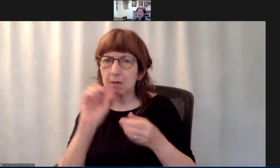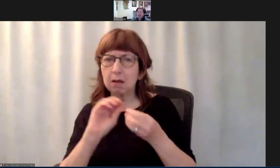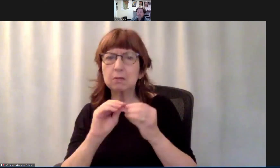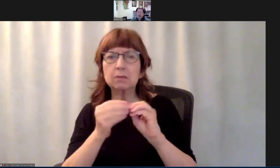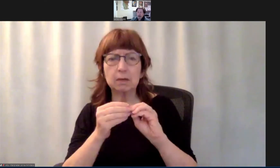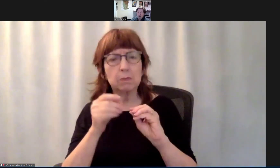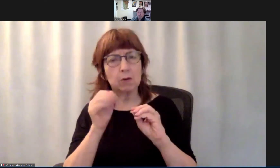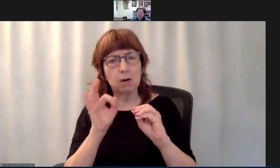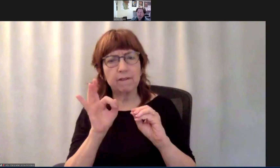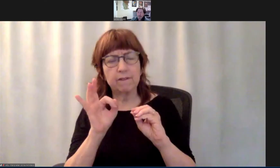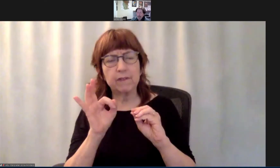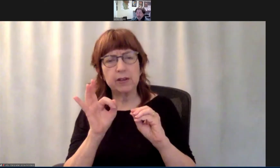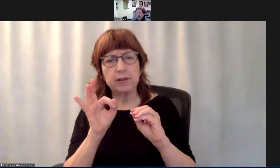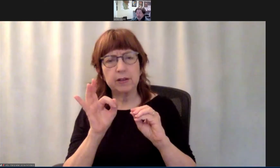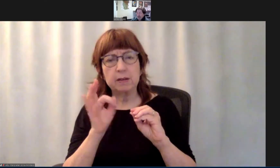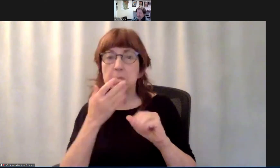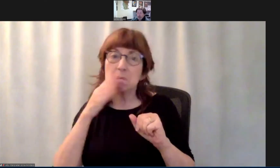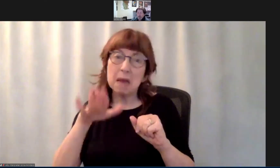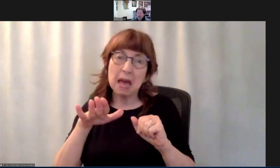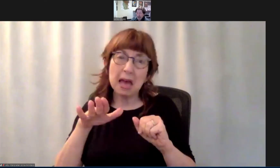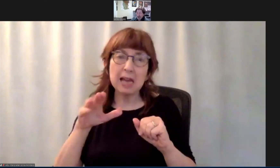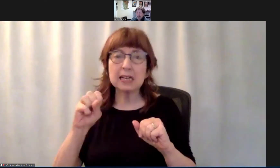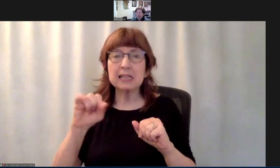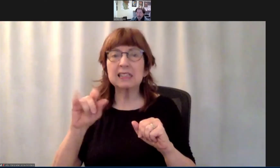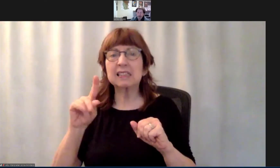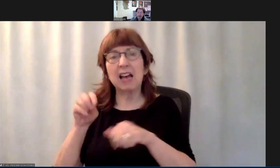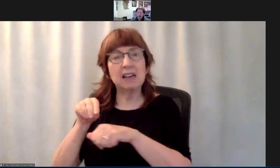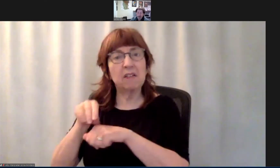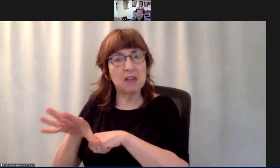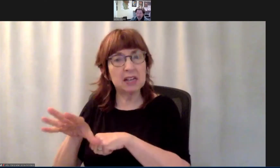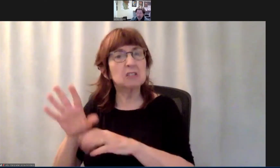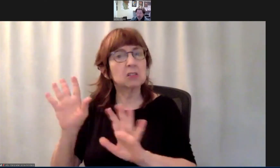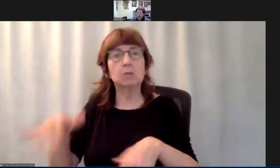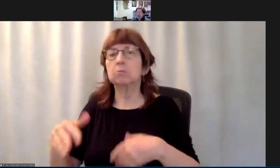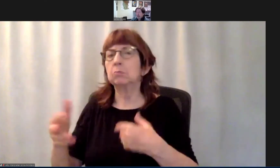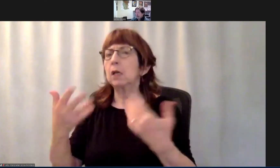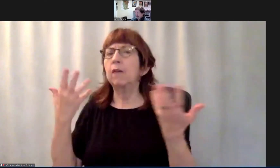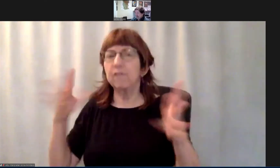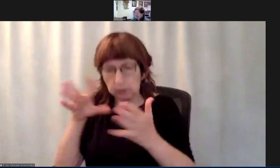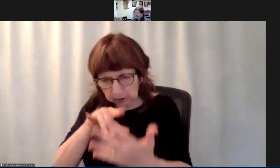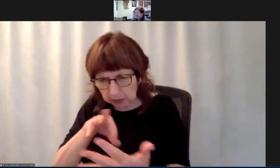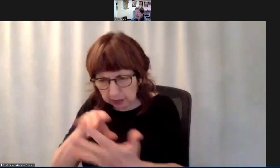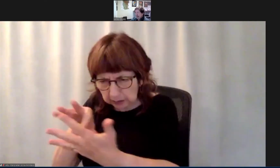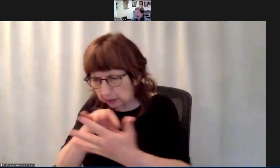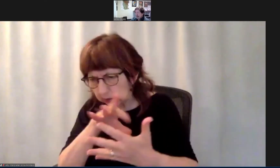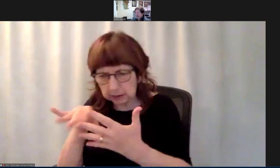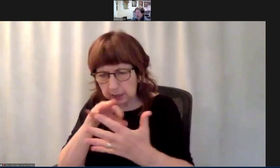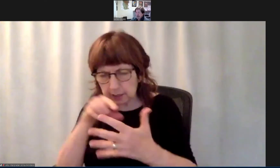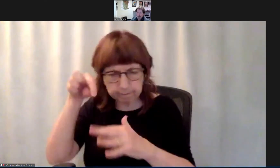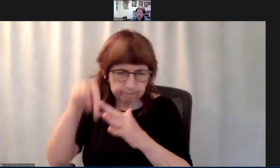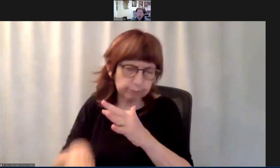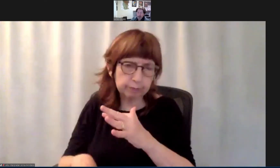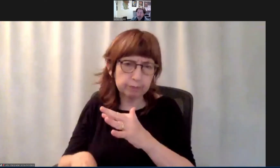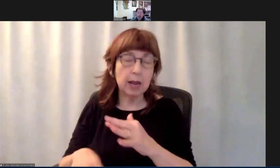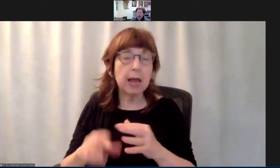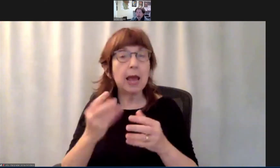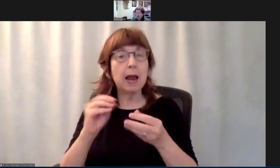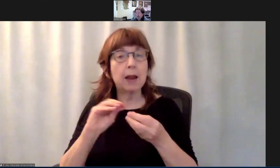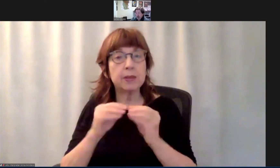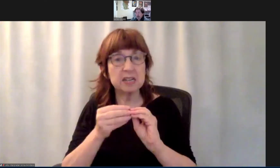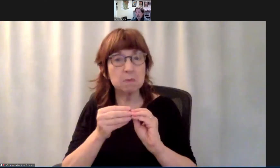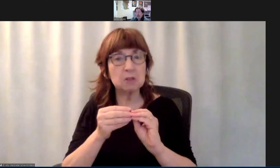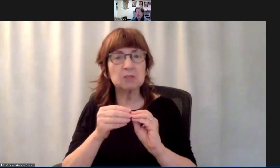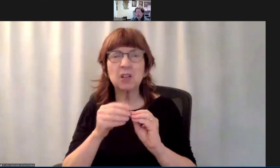of bad side effects and complications have been thoroughly studied. And the numbers